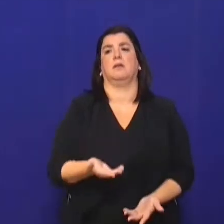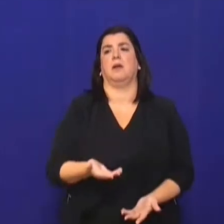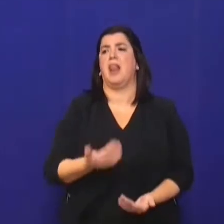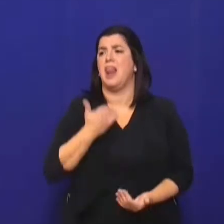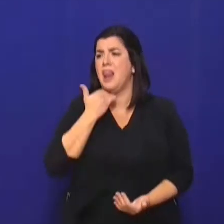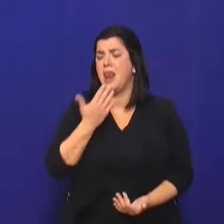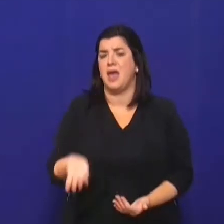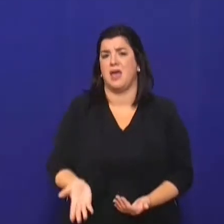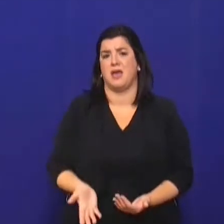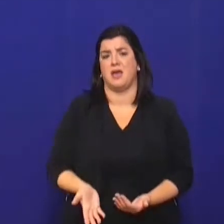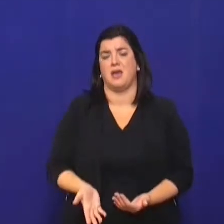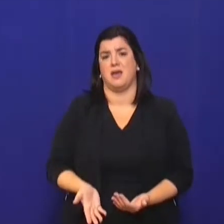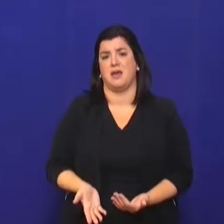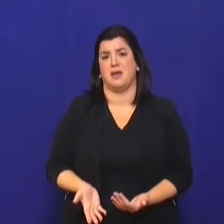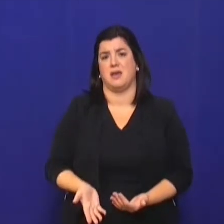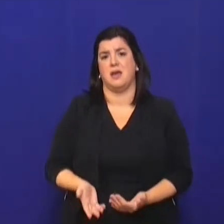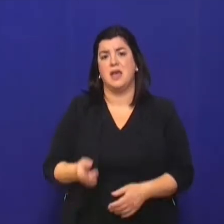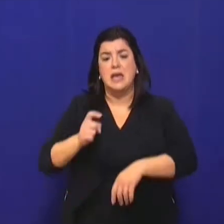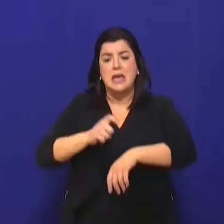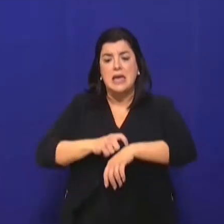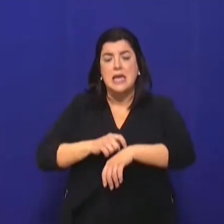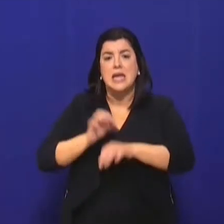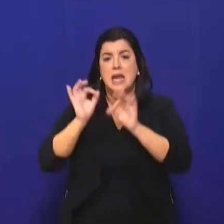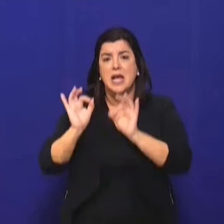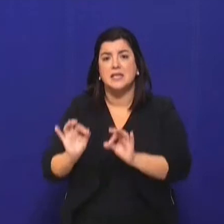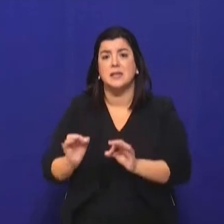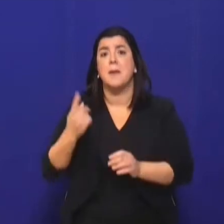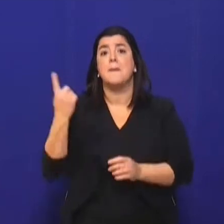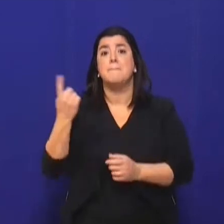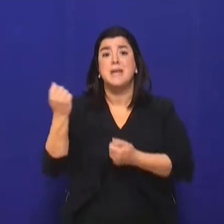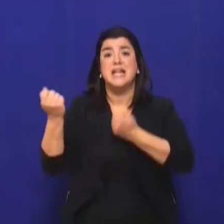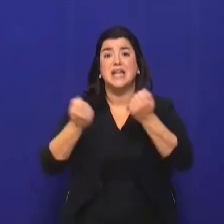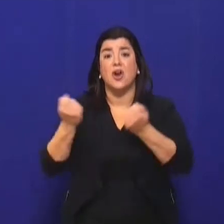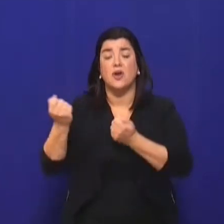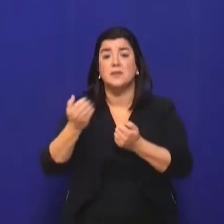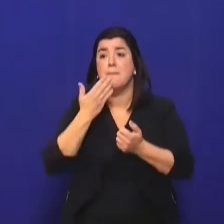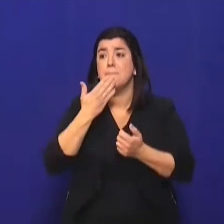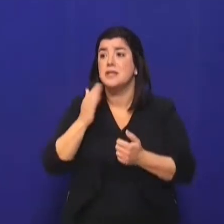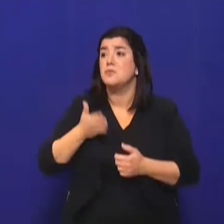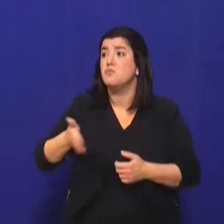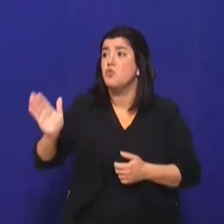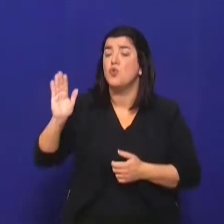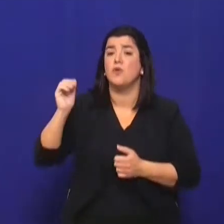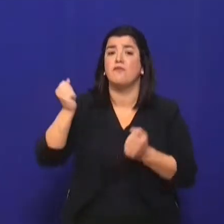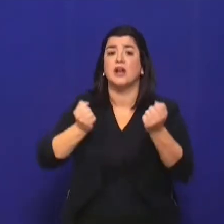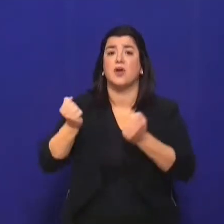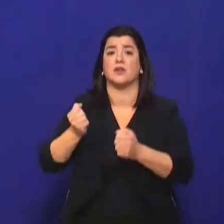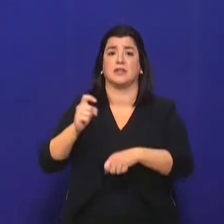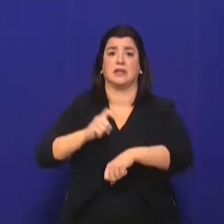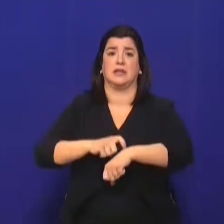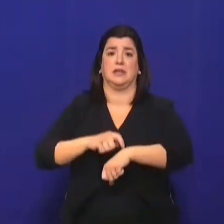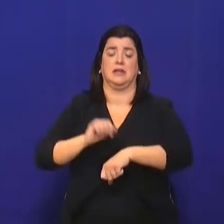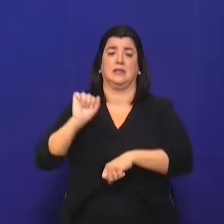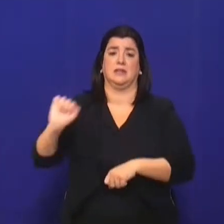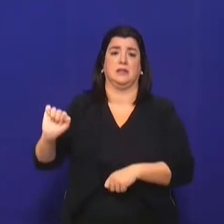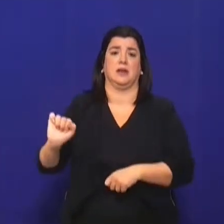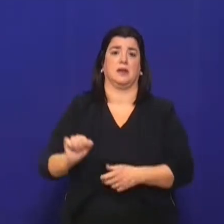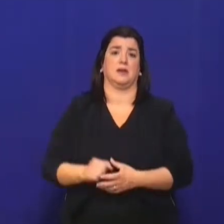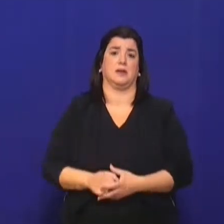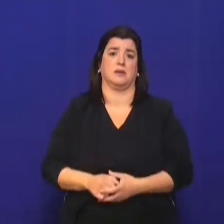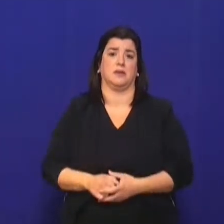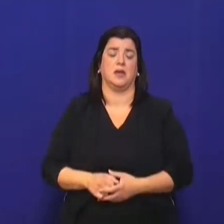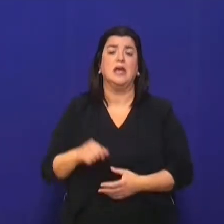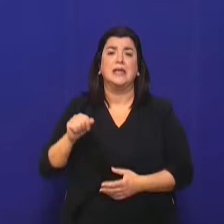U infatti aħna tlabnihom kien hemm min iwassalhom bil-karozza mur stenna fil-karozza sakemm jasal il-ħin tiegħek. Niftakru li għadna fi